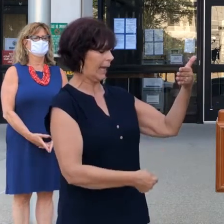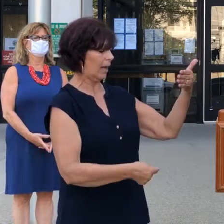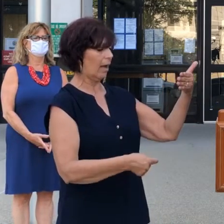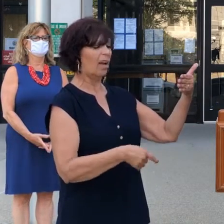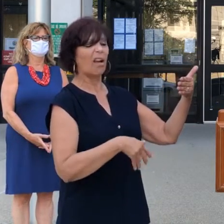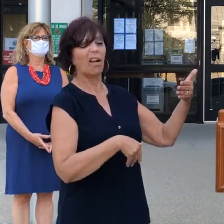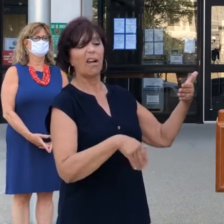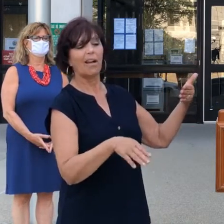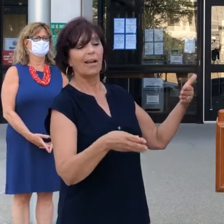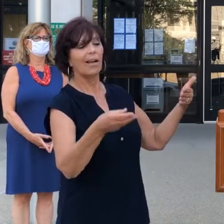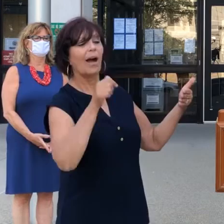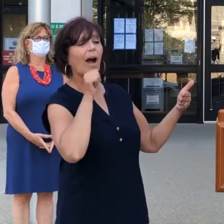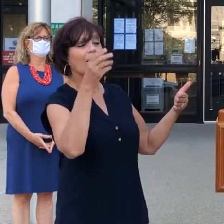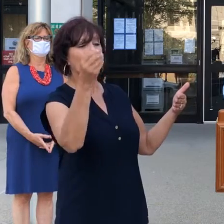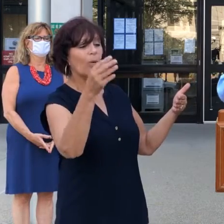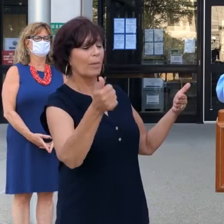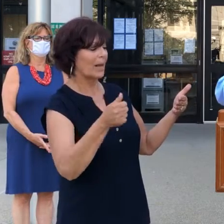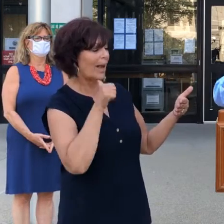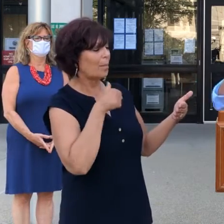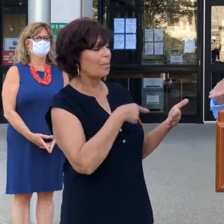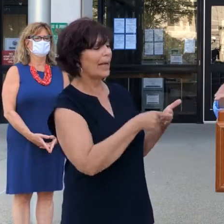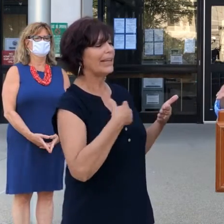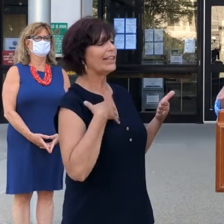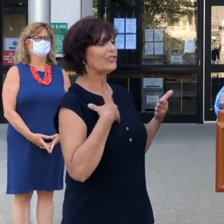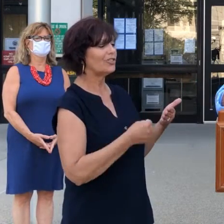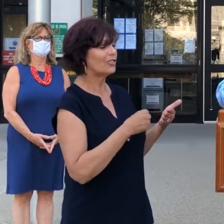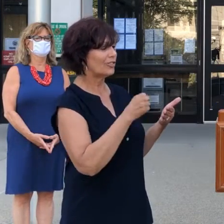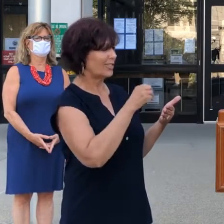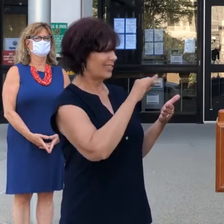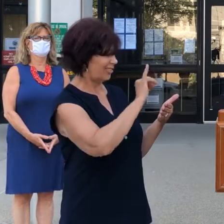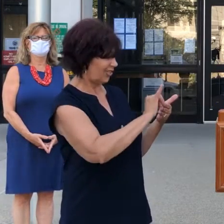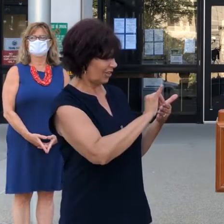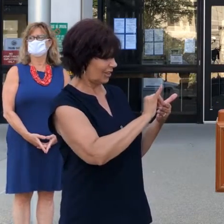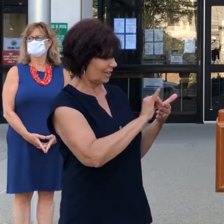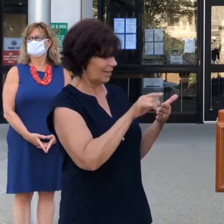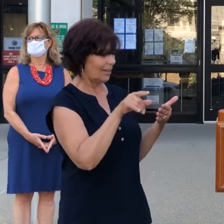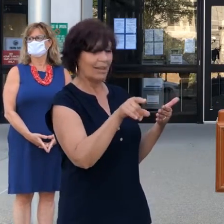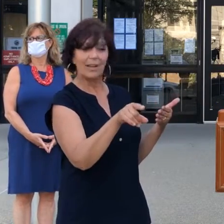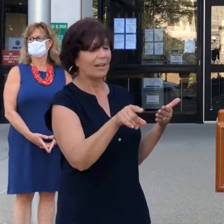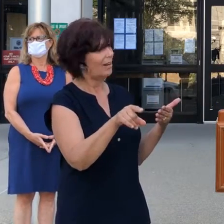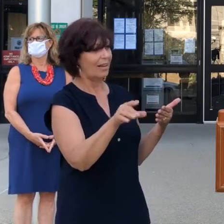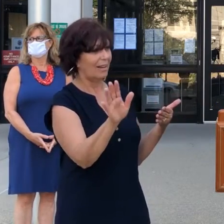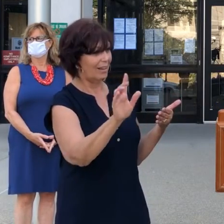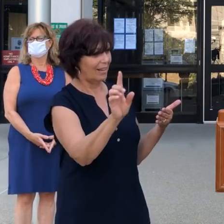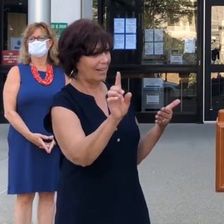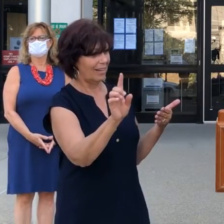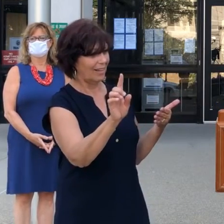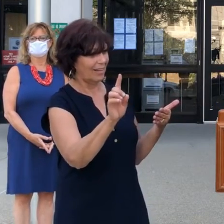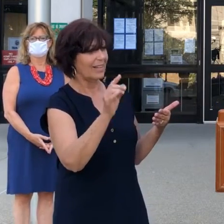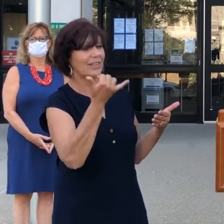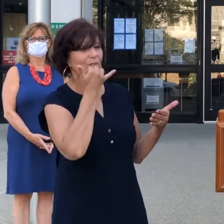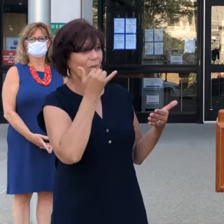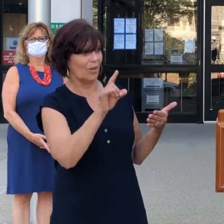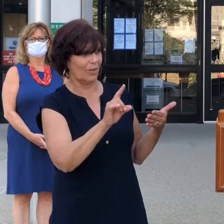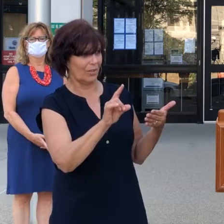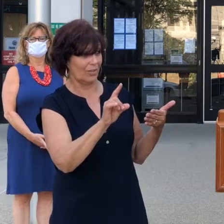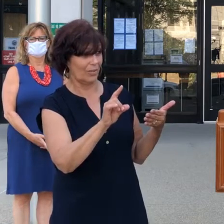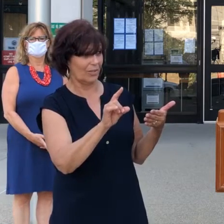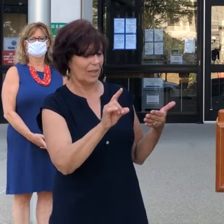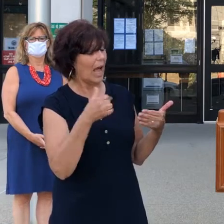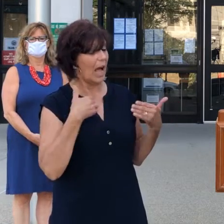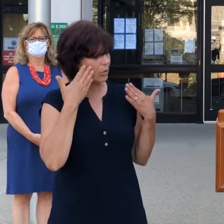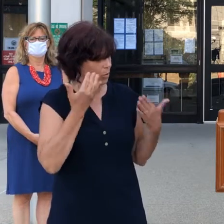they're only paid their insurance, but they didn't pay their salaries, and they said, go apply for unemployment with New York State, and that's what those people did,